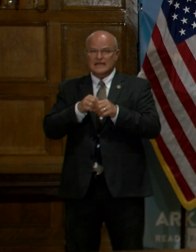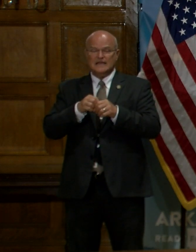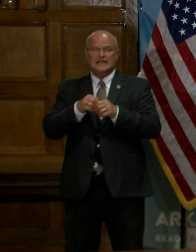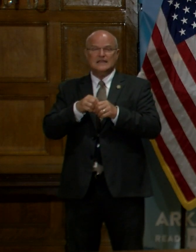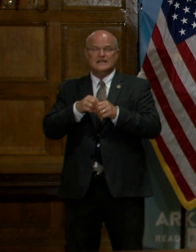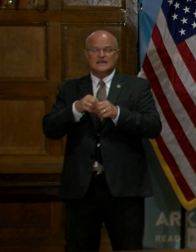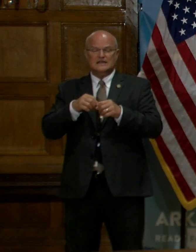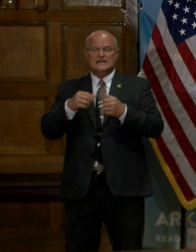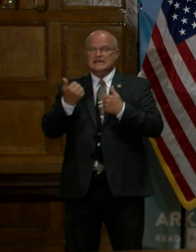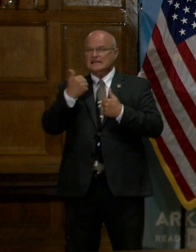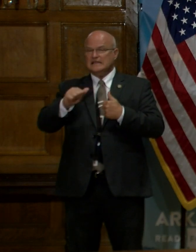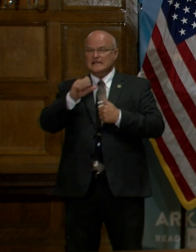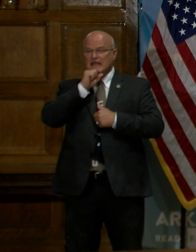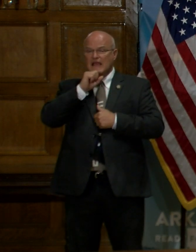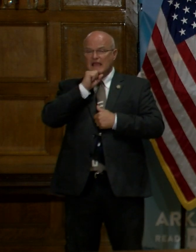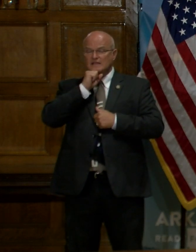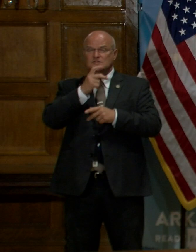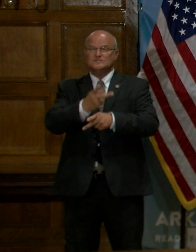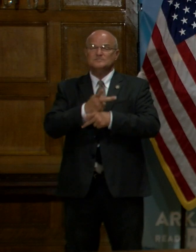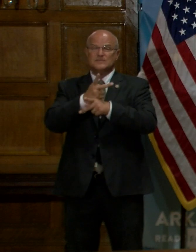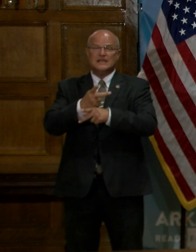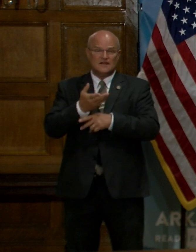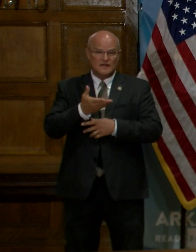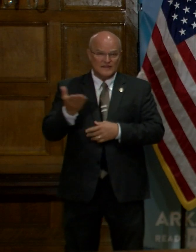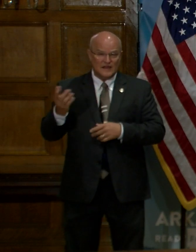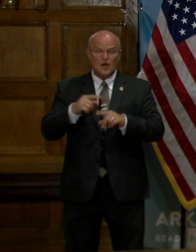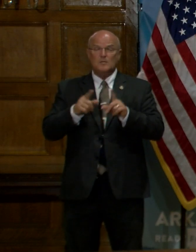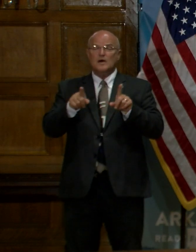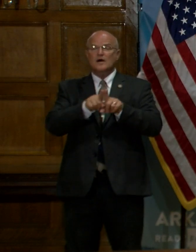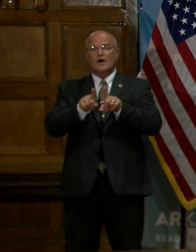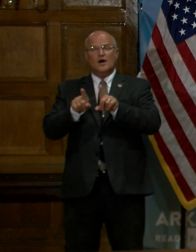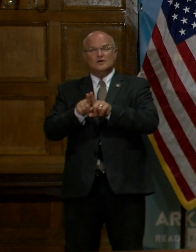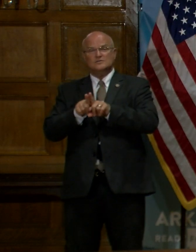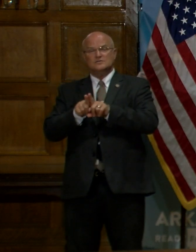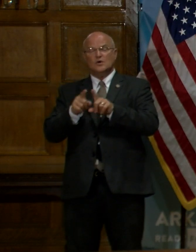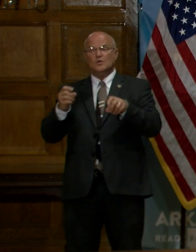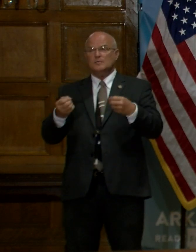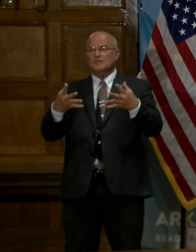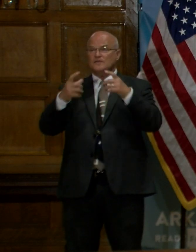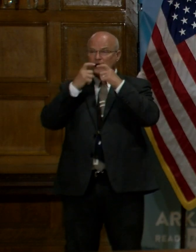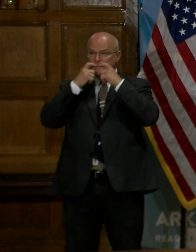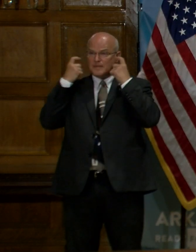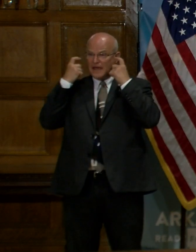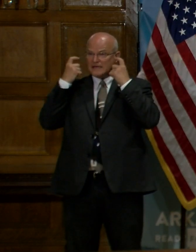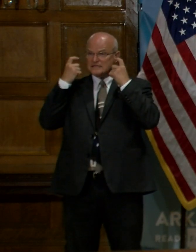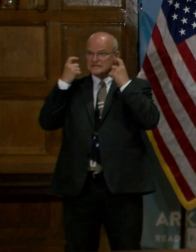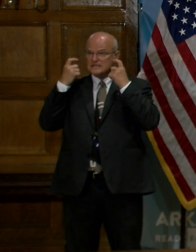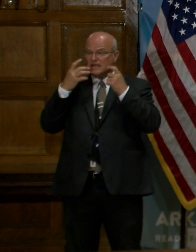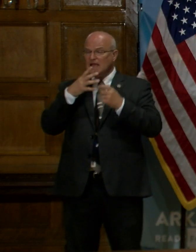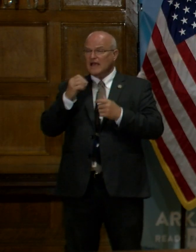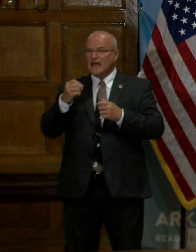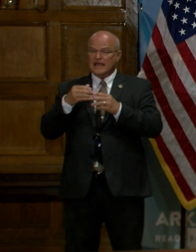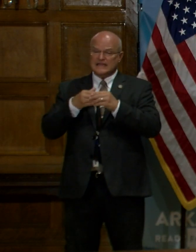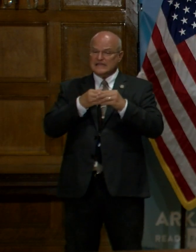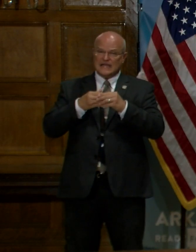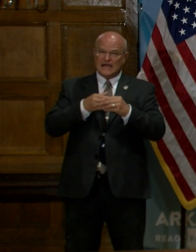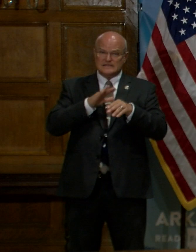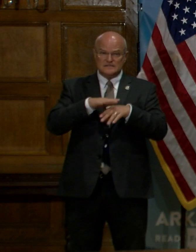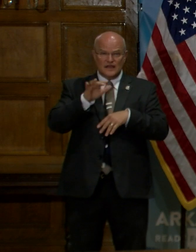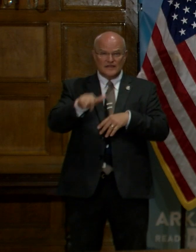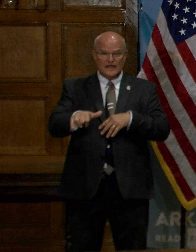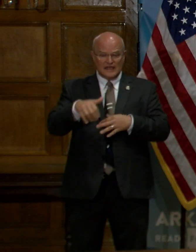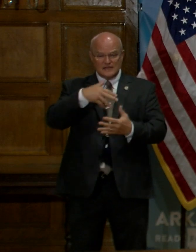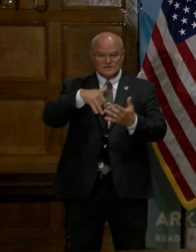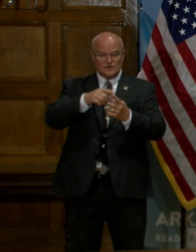that you will be careful. But we provide masks and the guidance on that